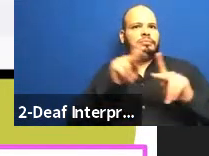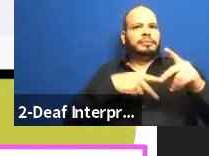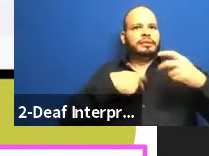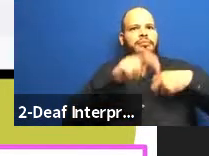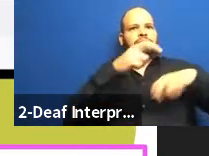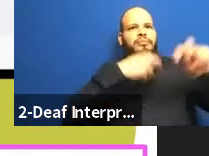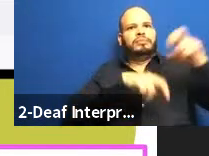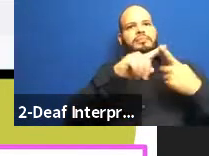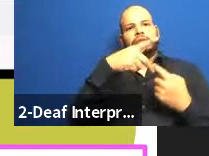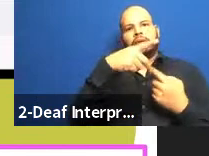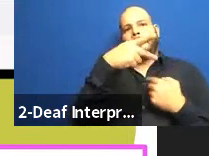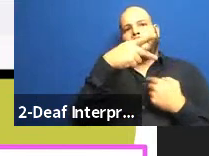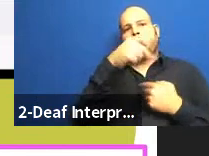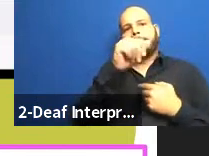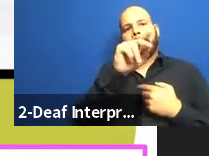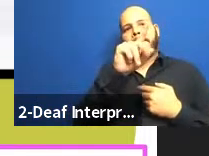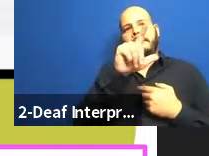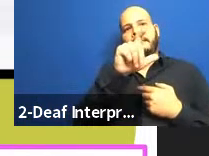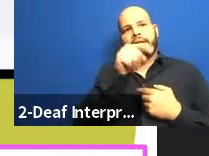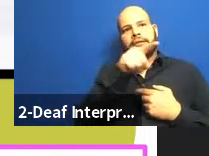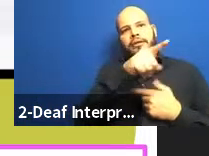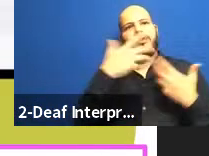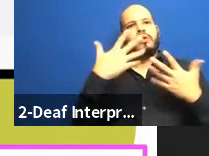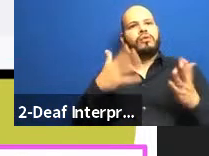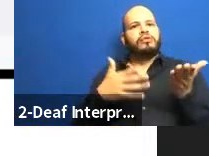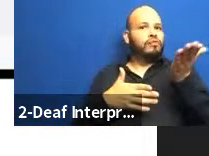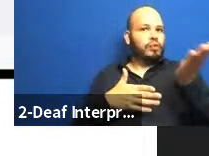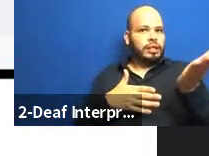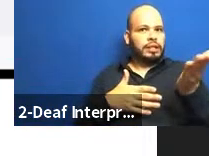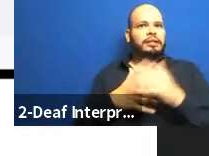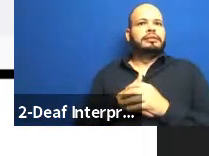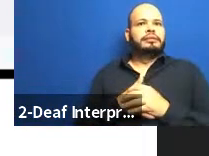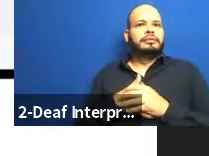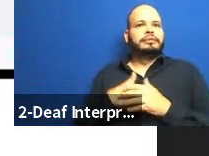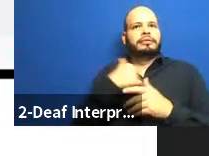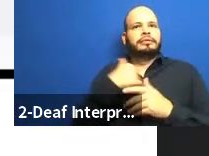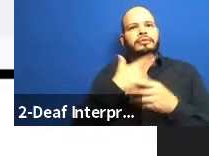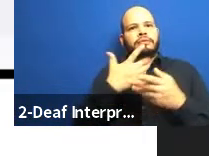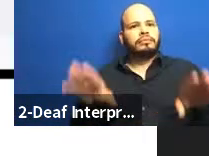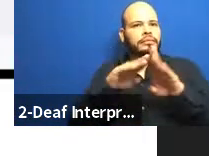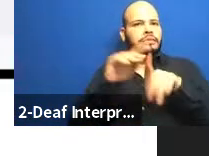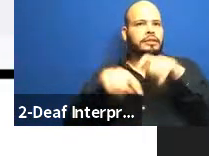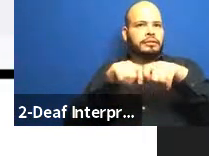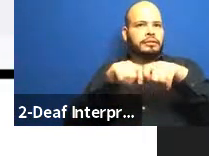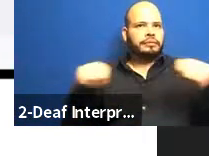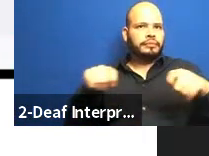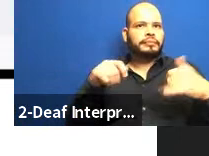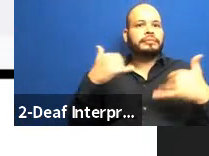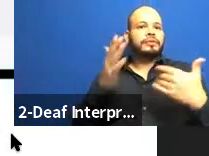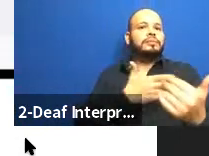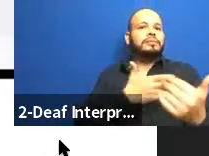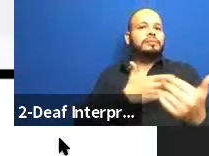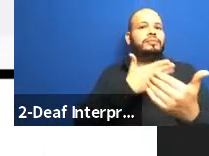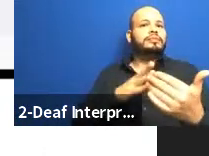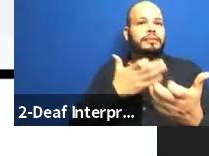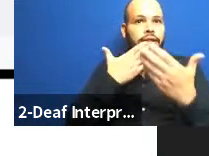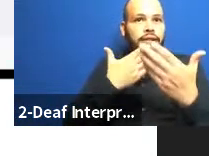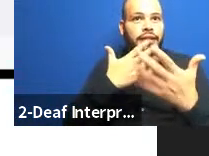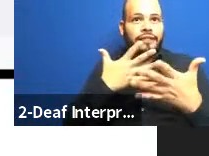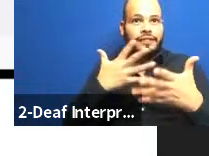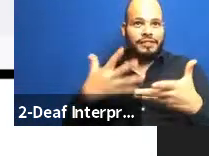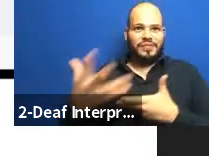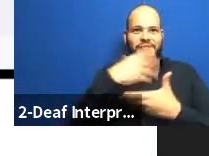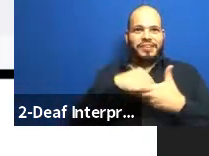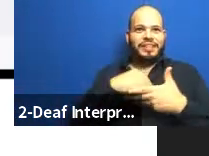your thoughts tonight. We wanna thank our panelists who were so fire and so fierce in sharing